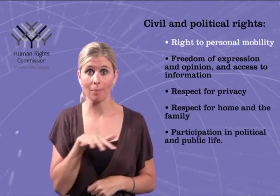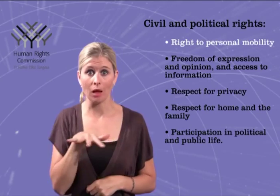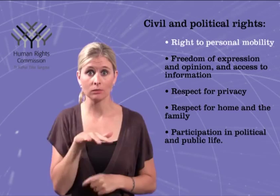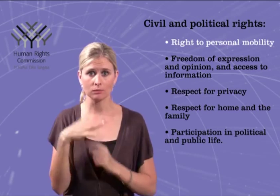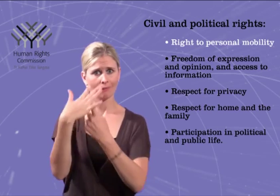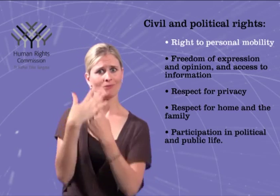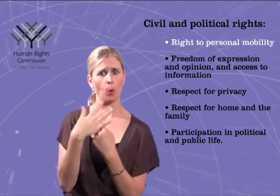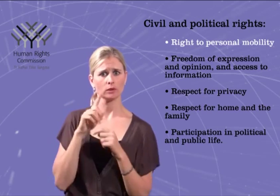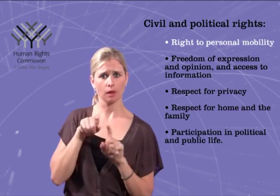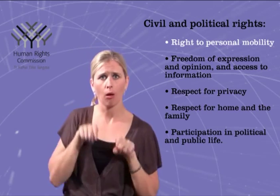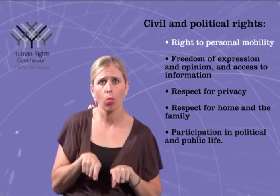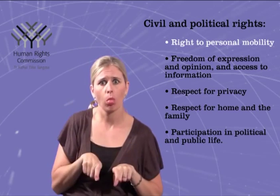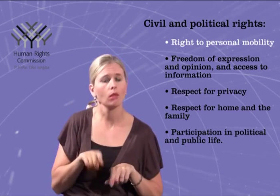right to personal mobility,